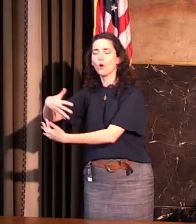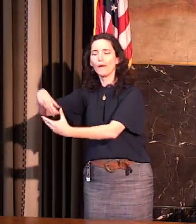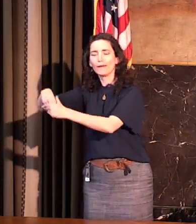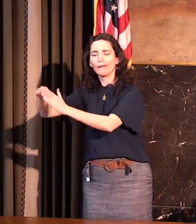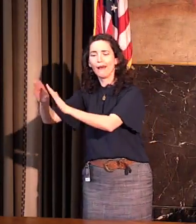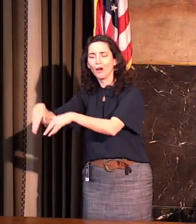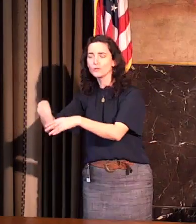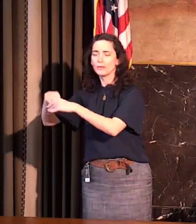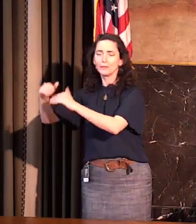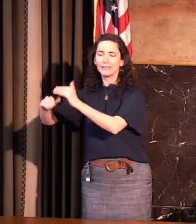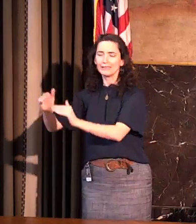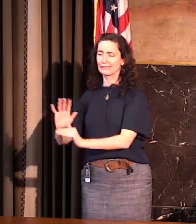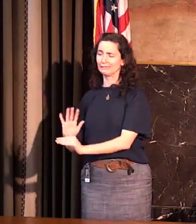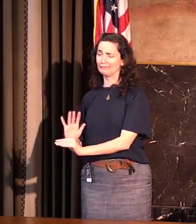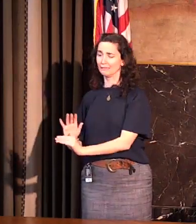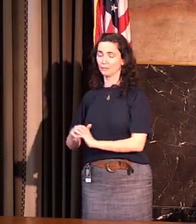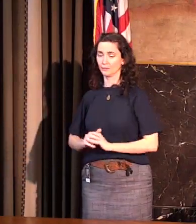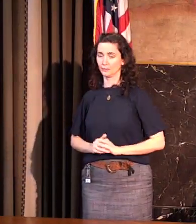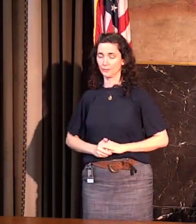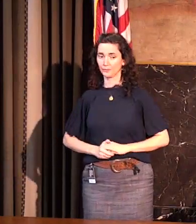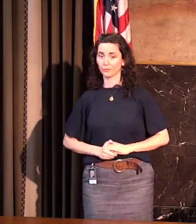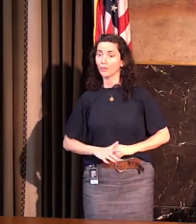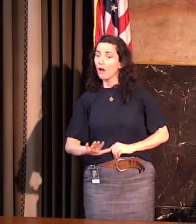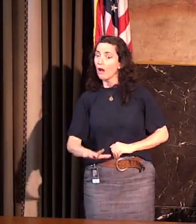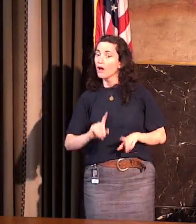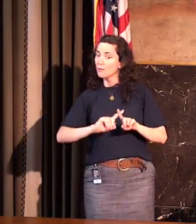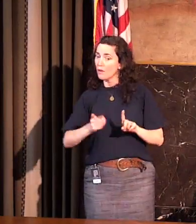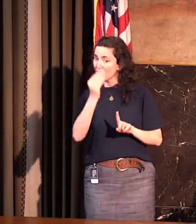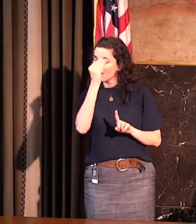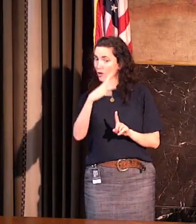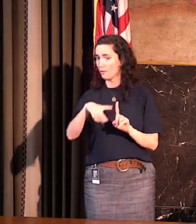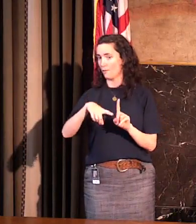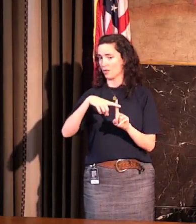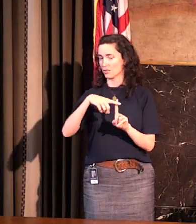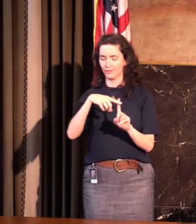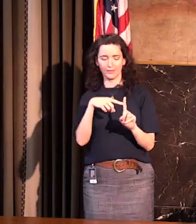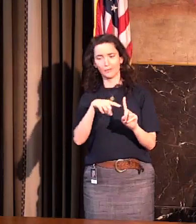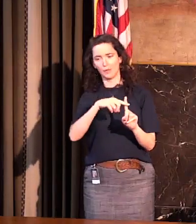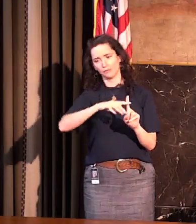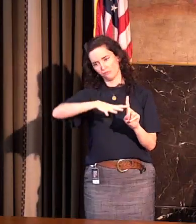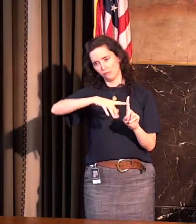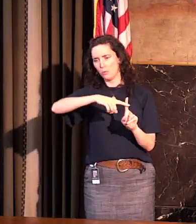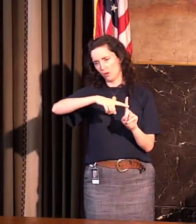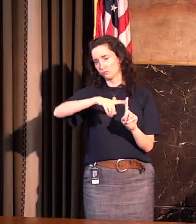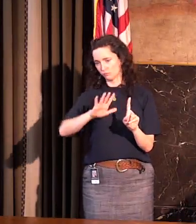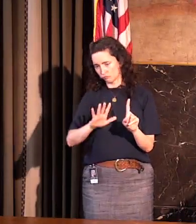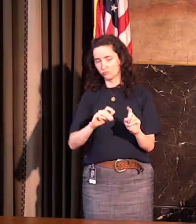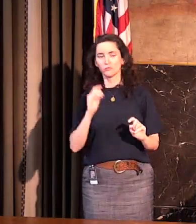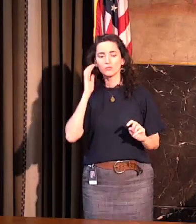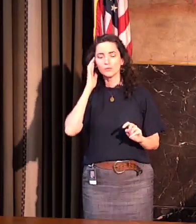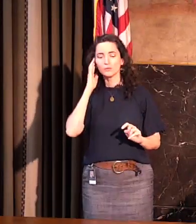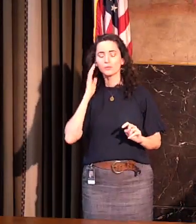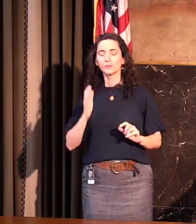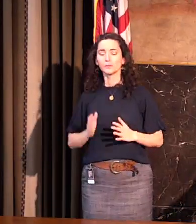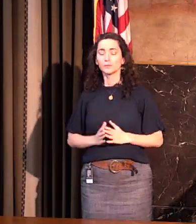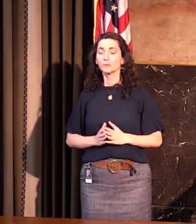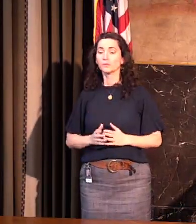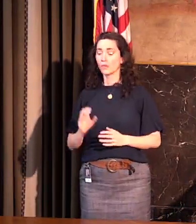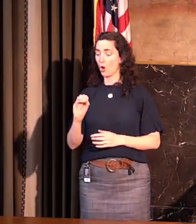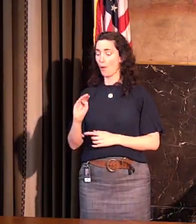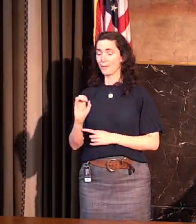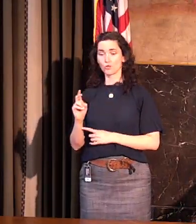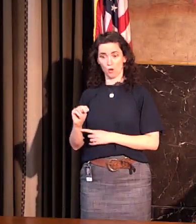There is some good news, and it's always relative, right? But the truth is, Omicron